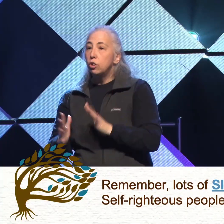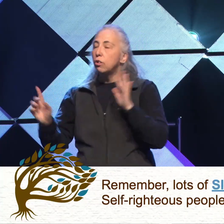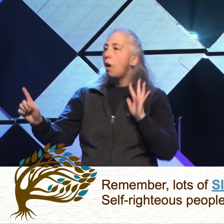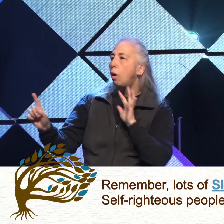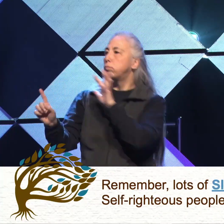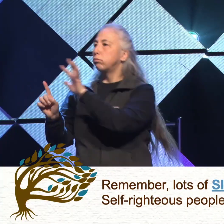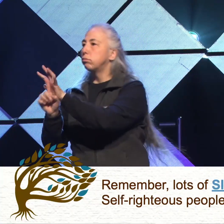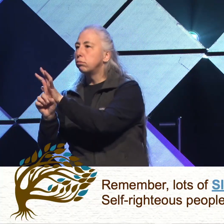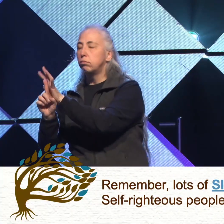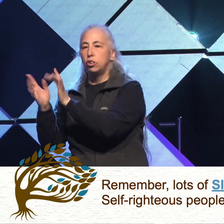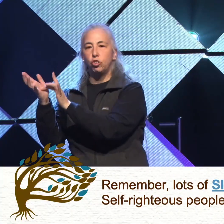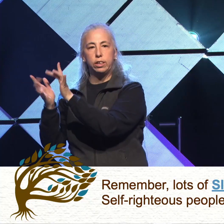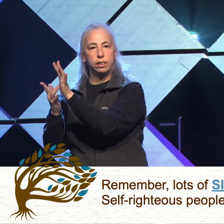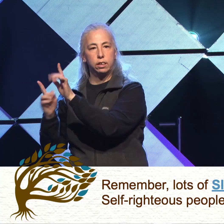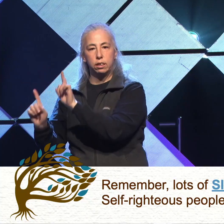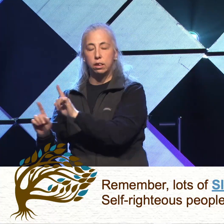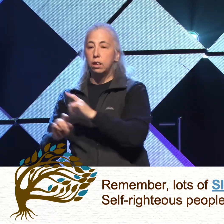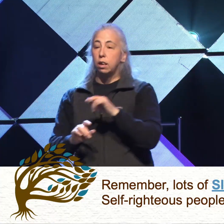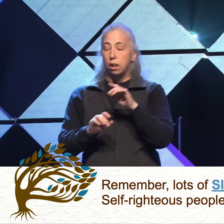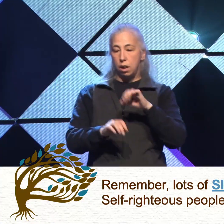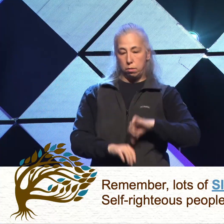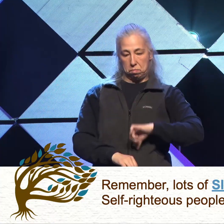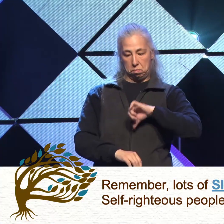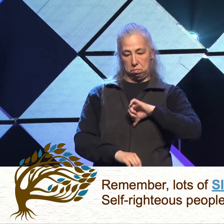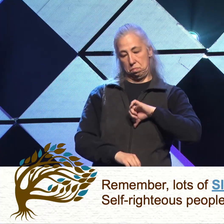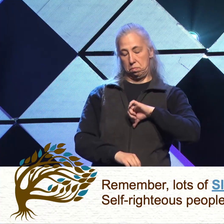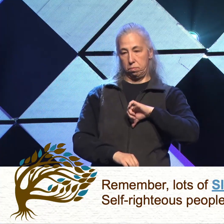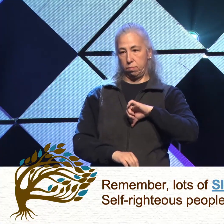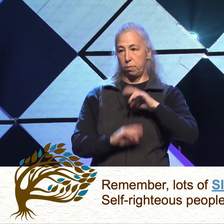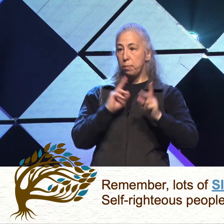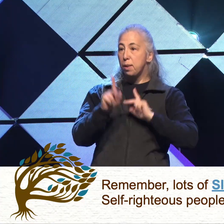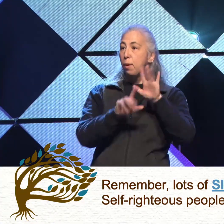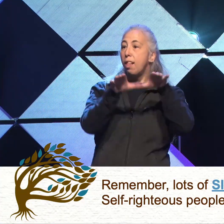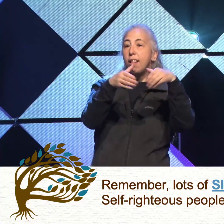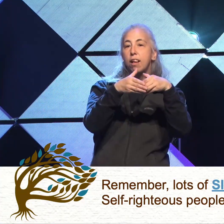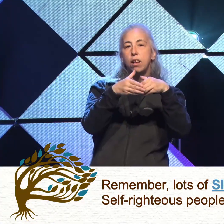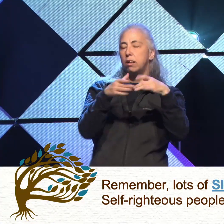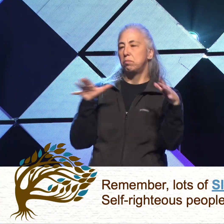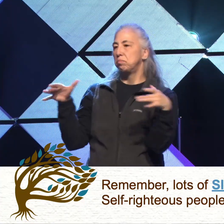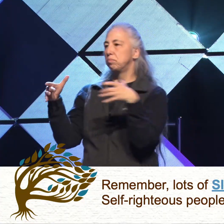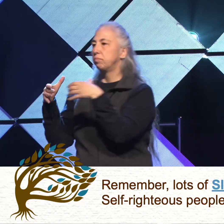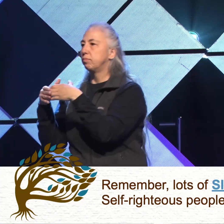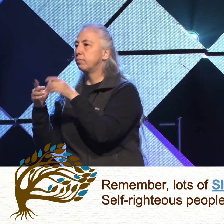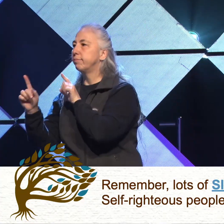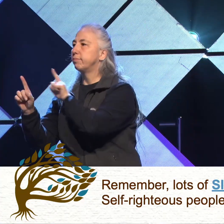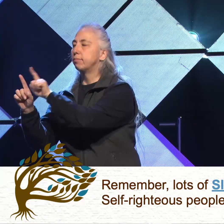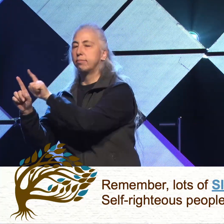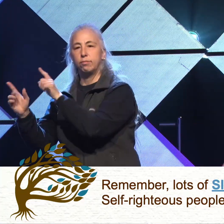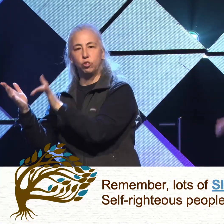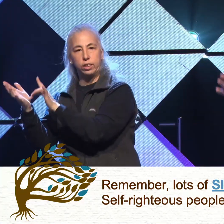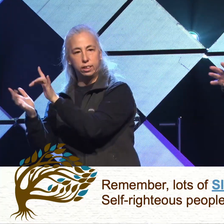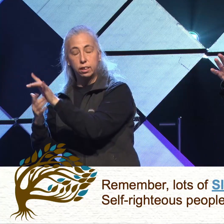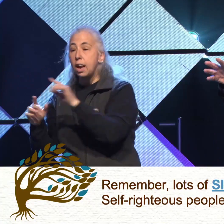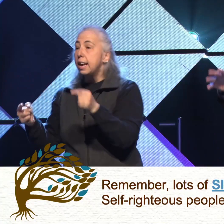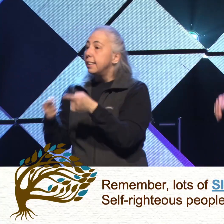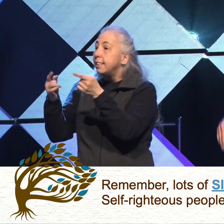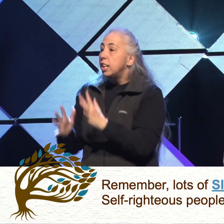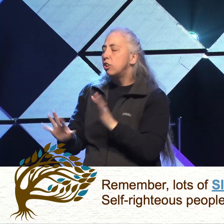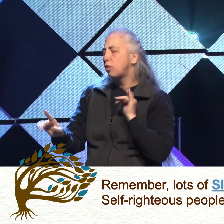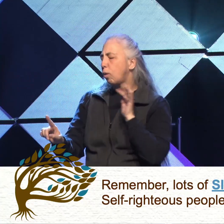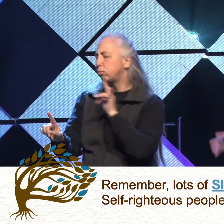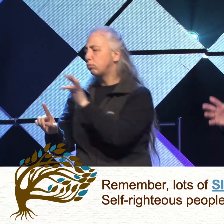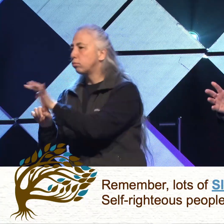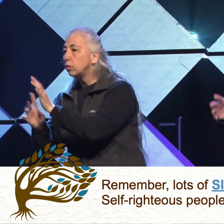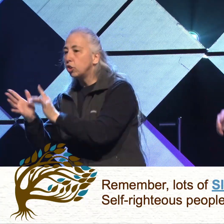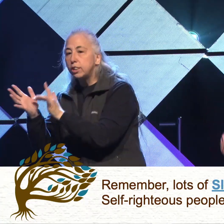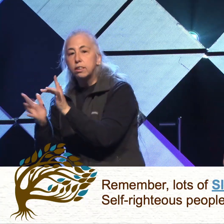Self-righteous people, they didn't flock to Jesus. Sinners flocked to Jesus. People that were guilty